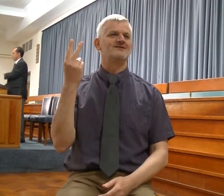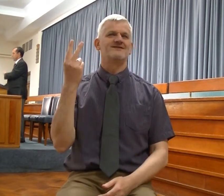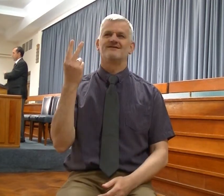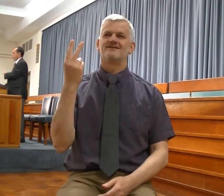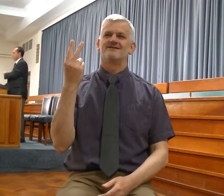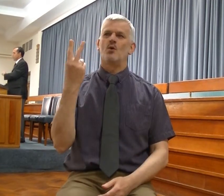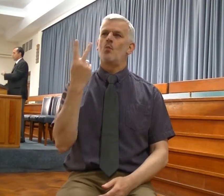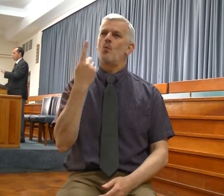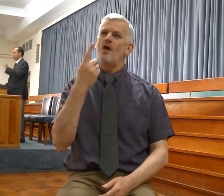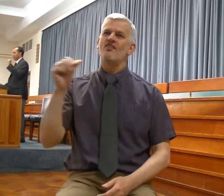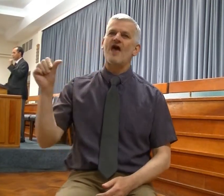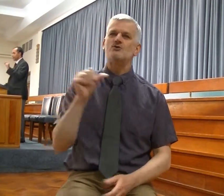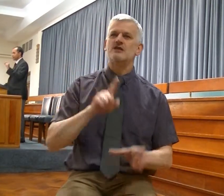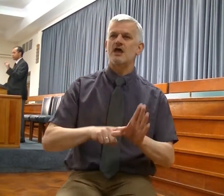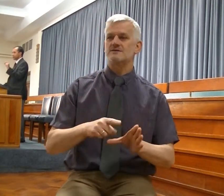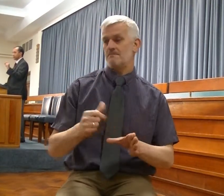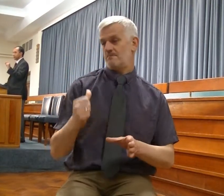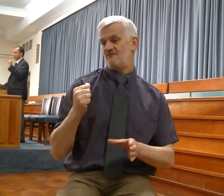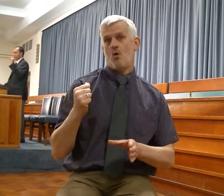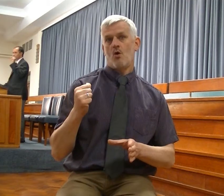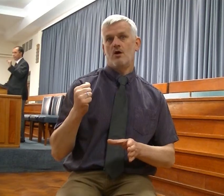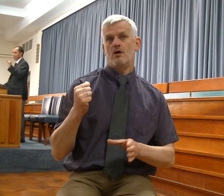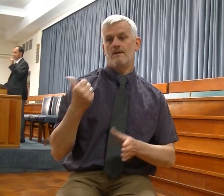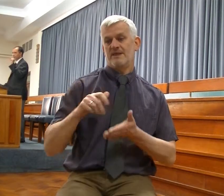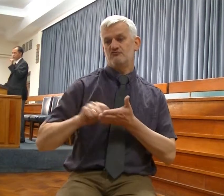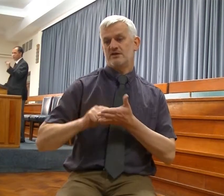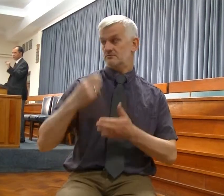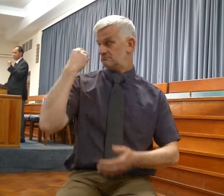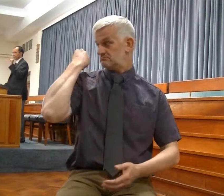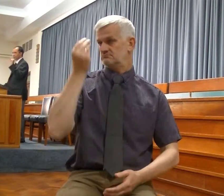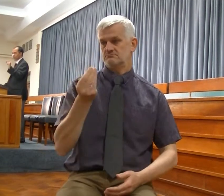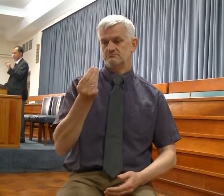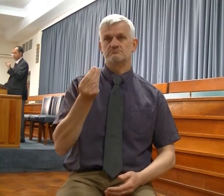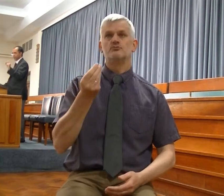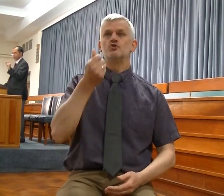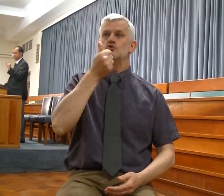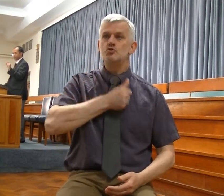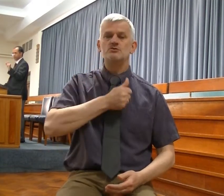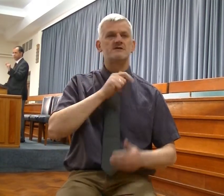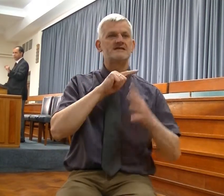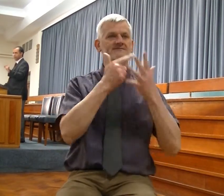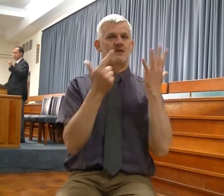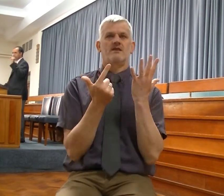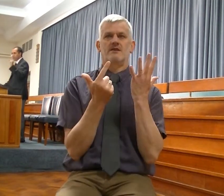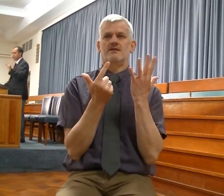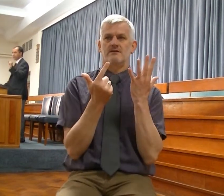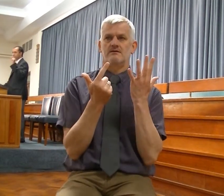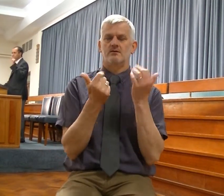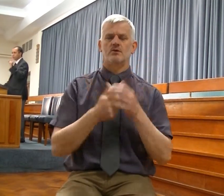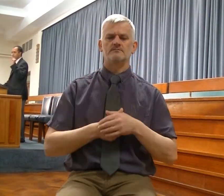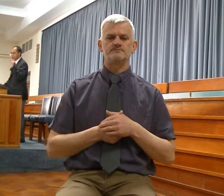cross. So Christ was hanged on a cross. He was crucified.